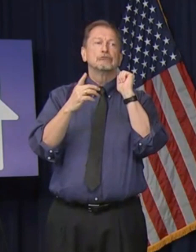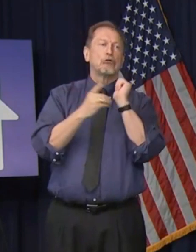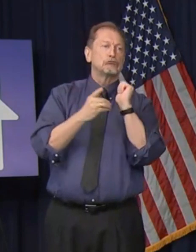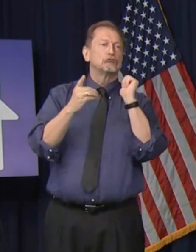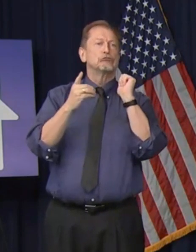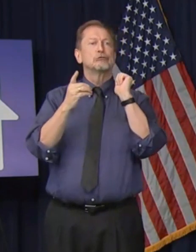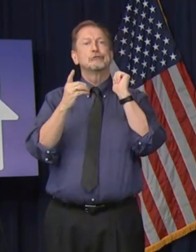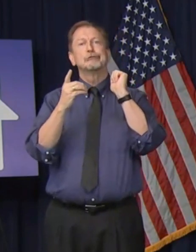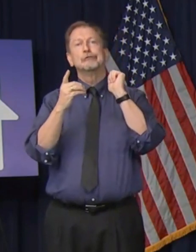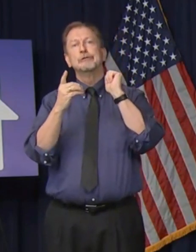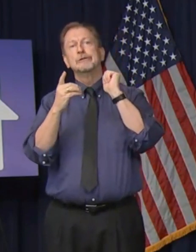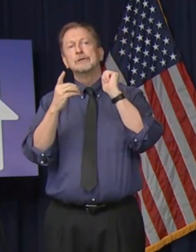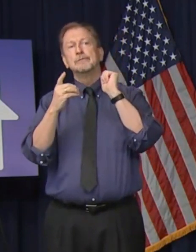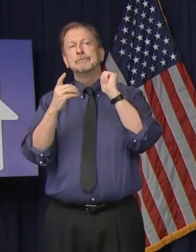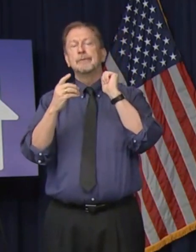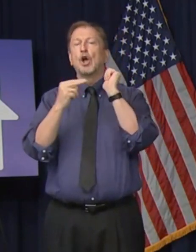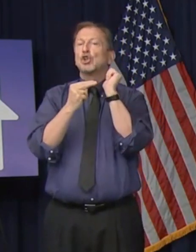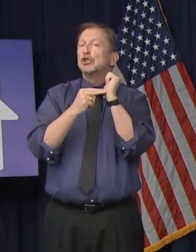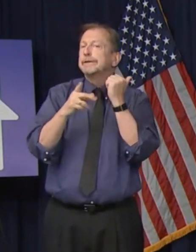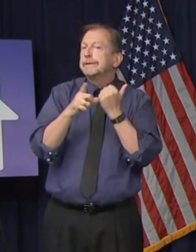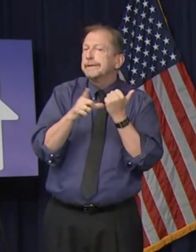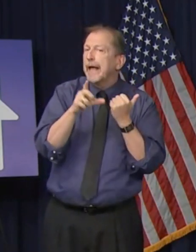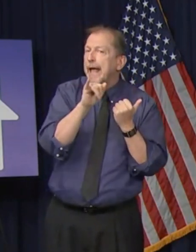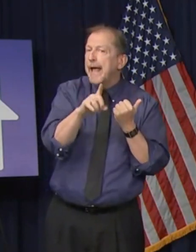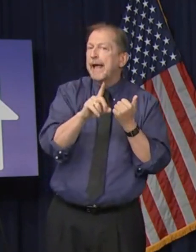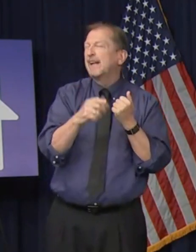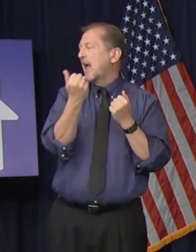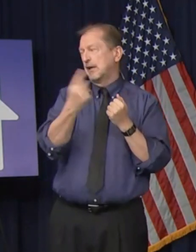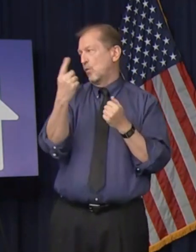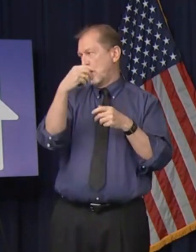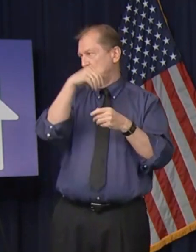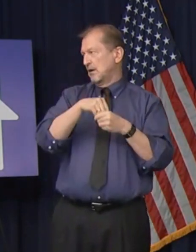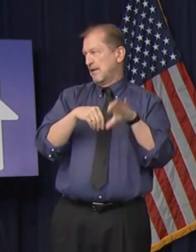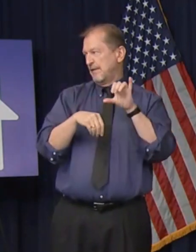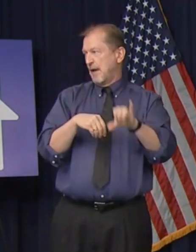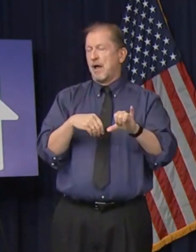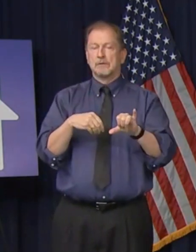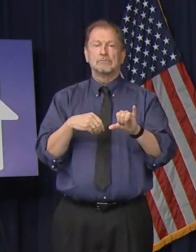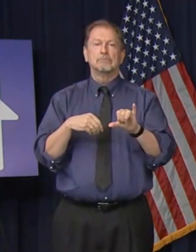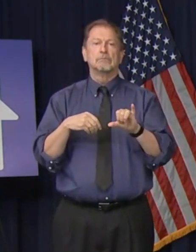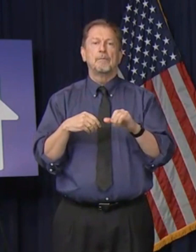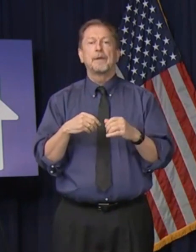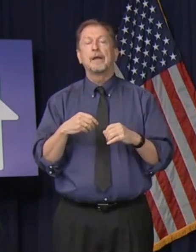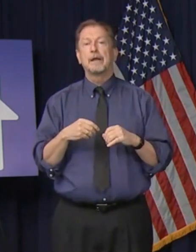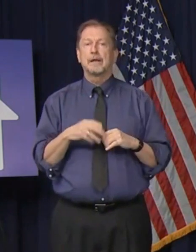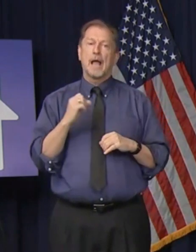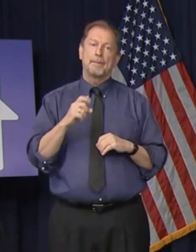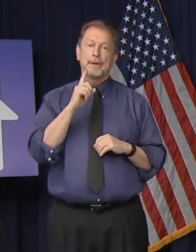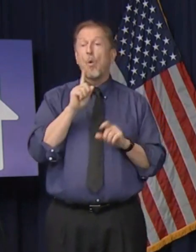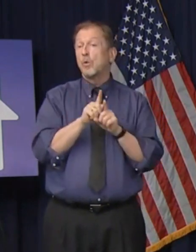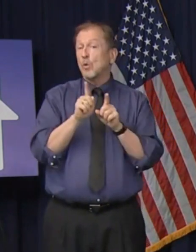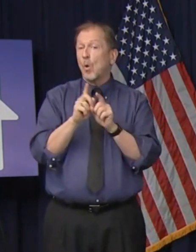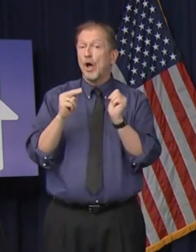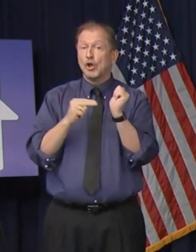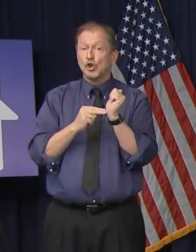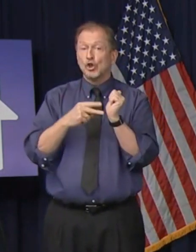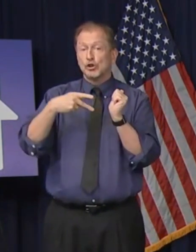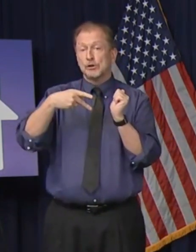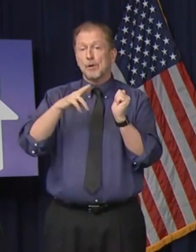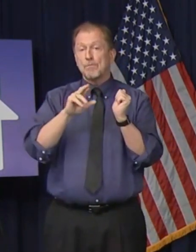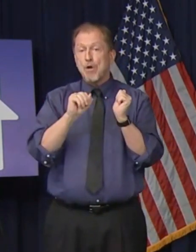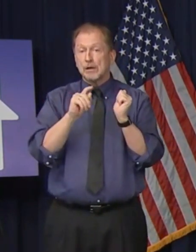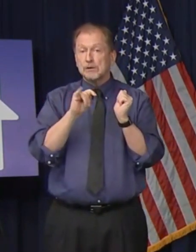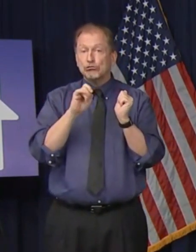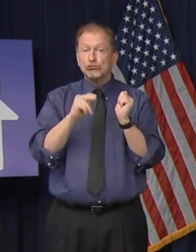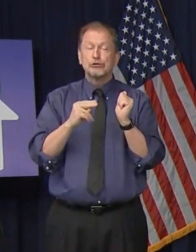that works in a healthcare establishment. So it could be a nurse practitioner, a respiratory therapist. It